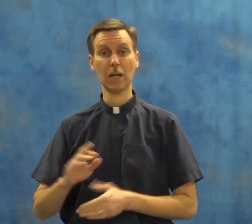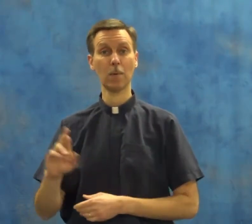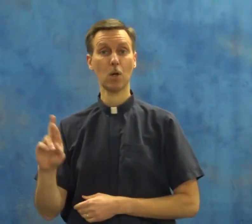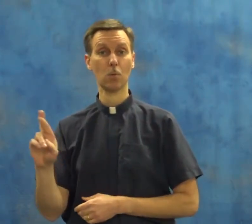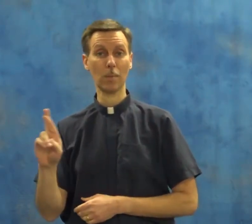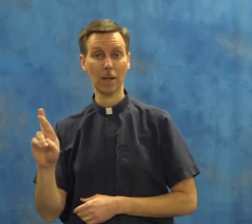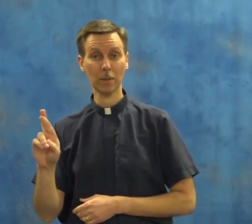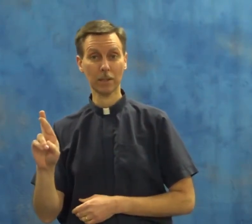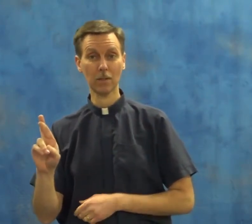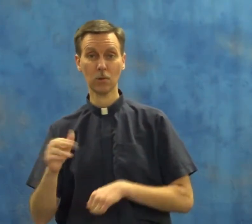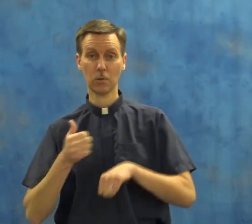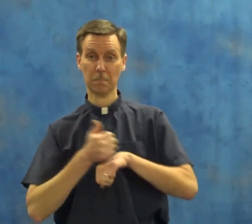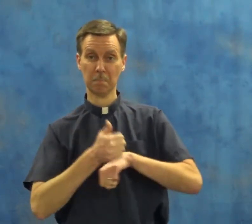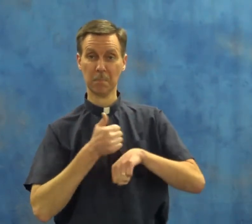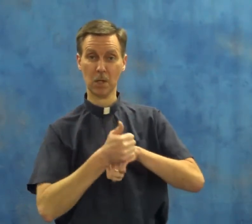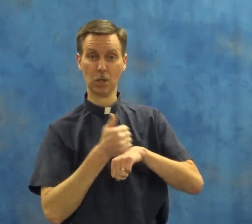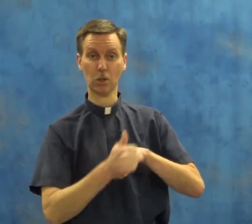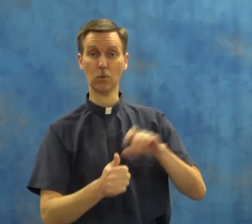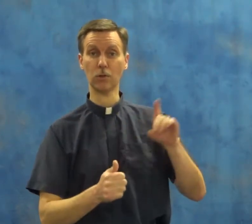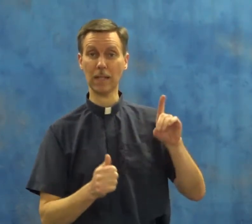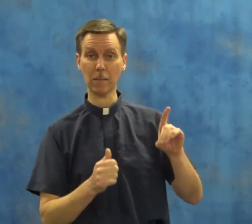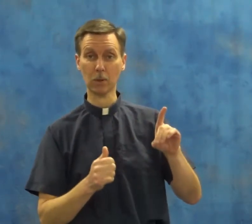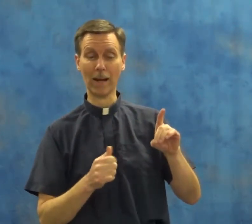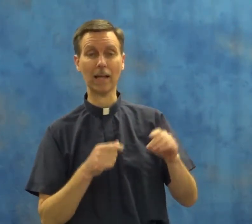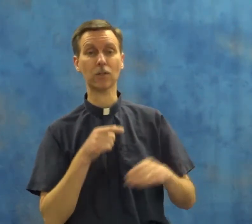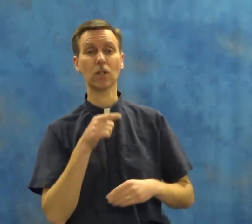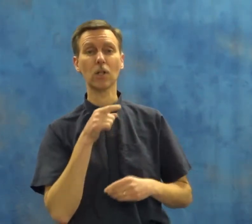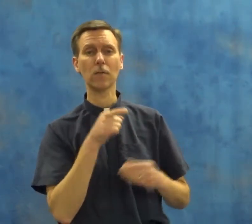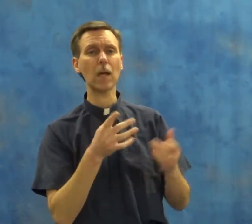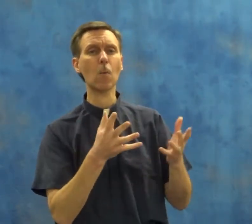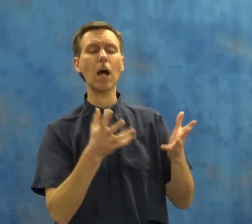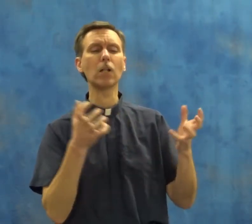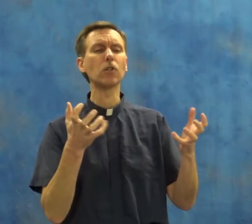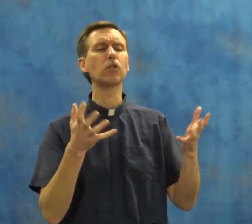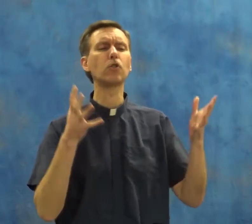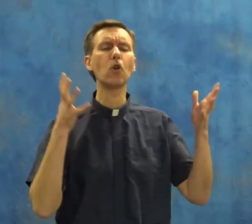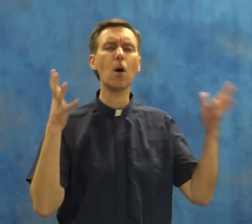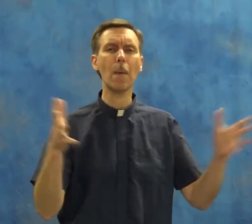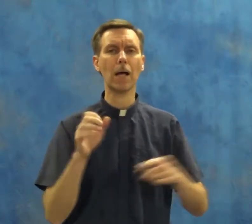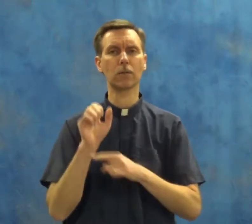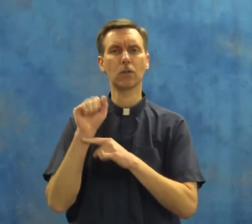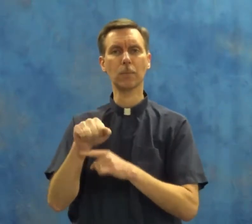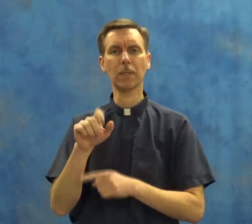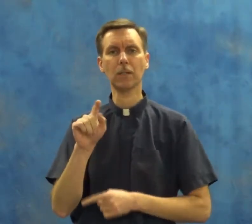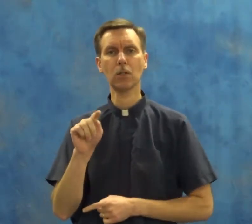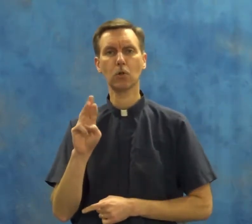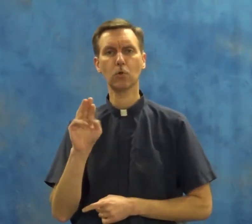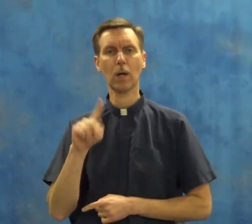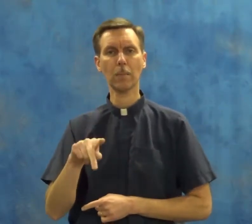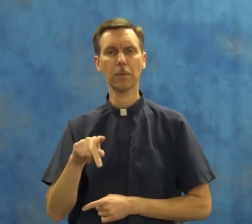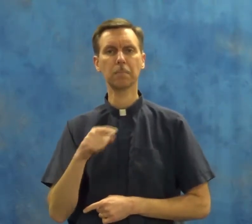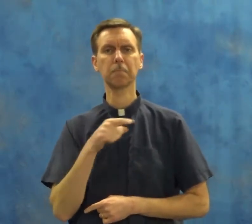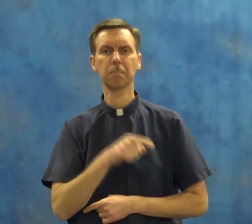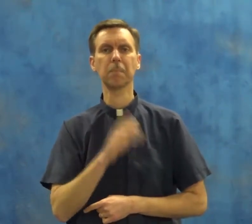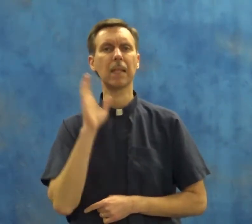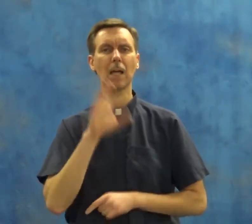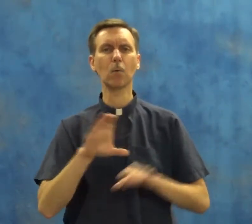Some Republicans accuse Democrats they want so much to beat Trump, they will